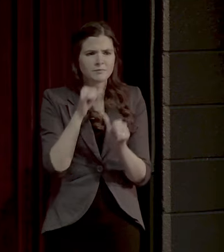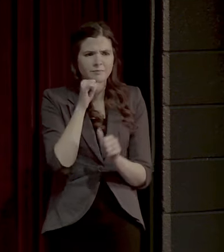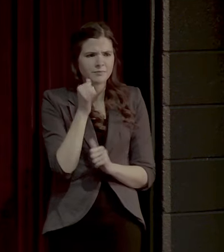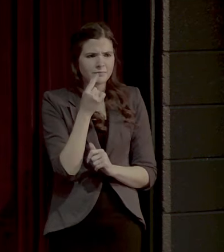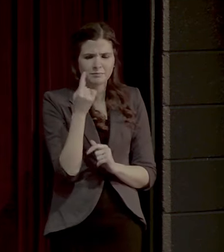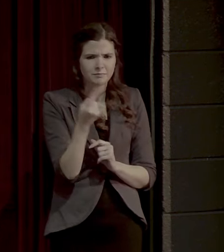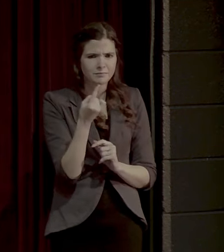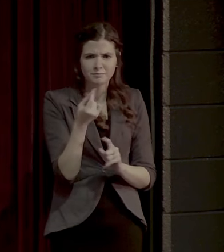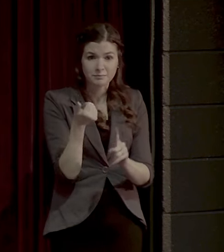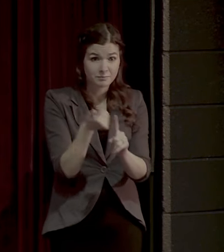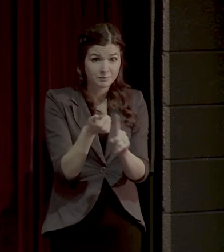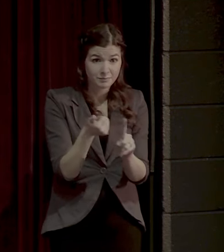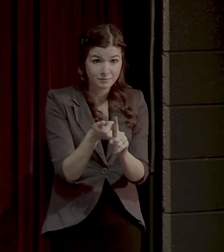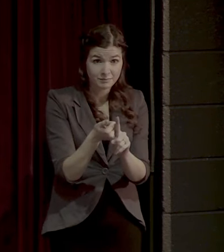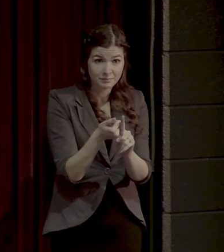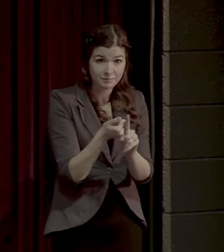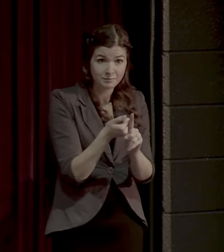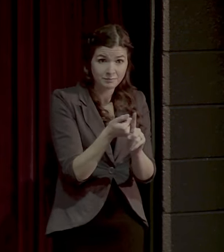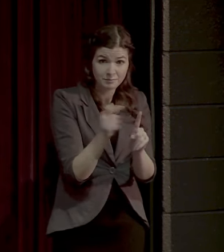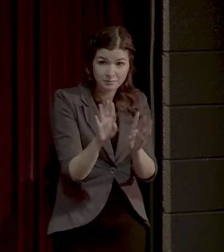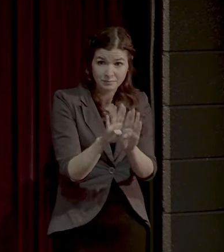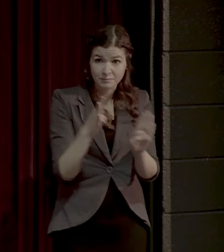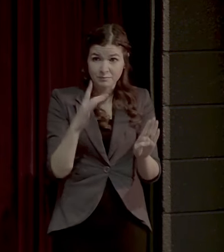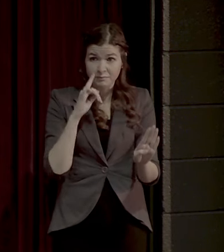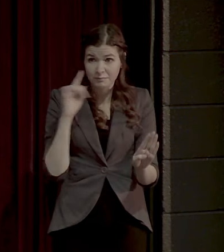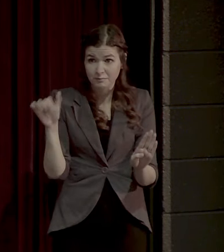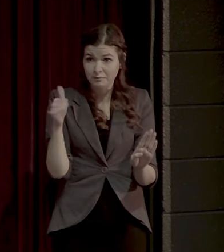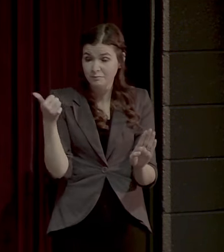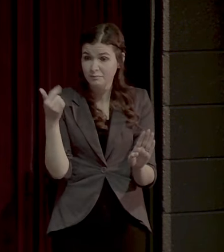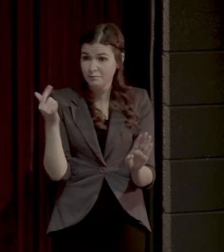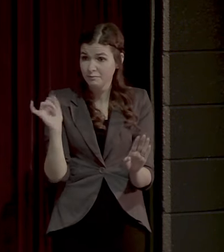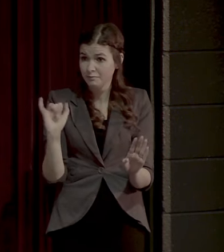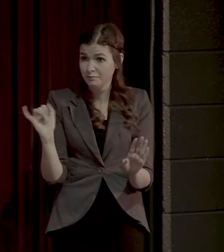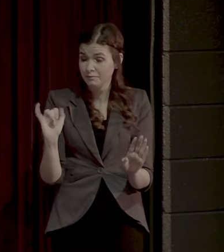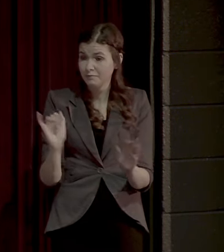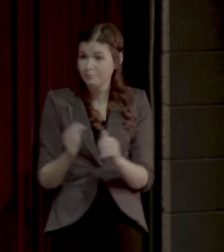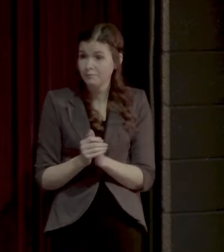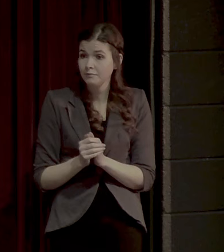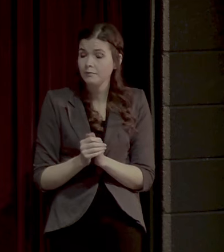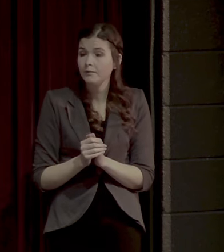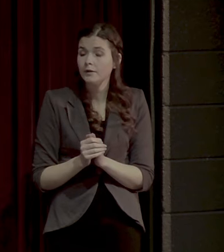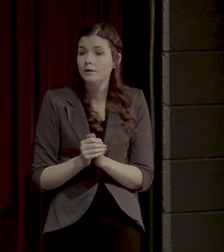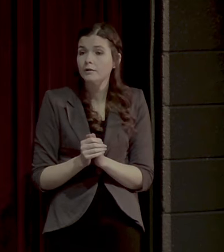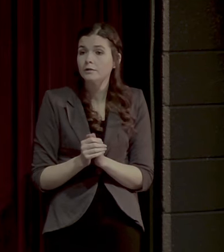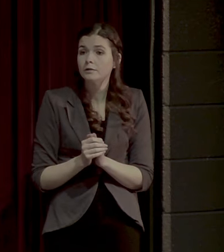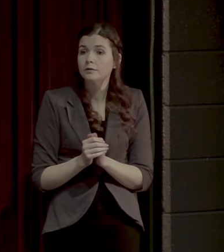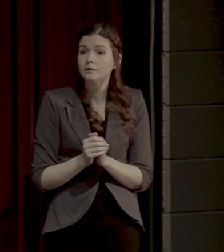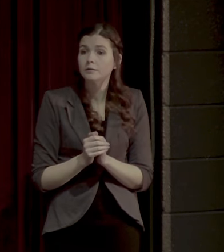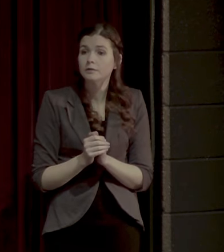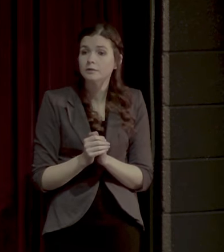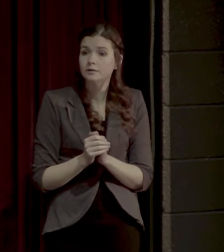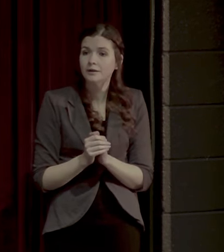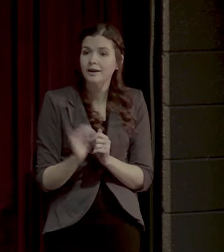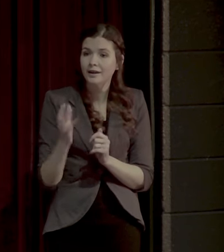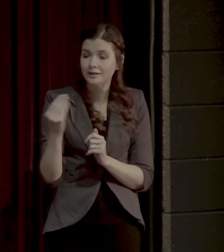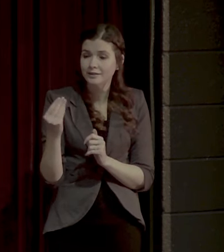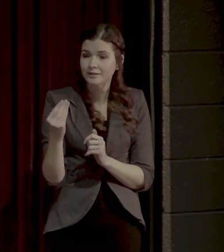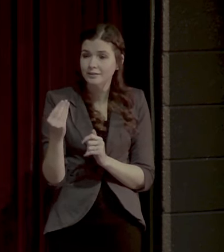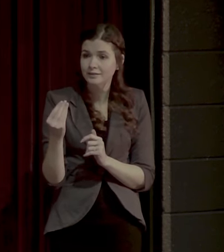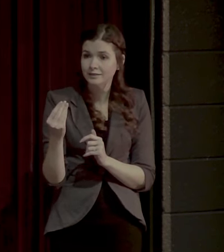you. Open doors for others. Also, show up and sing your